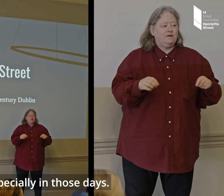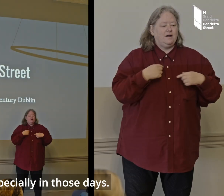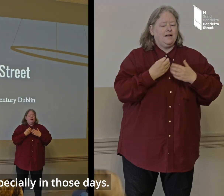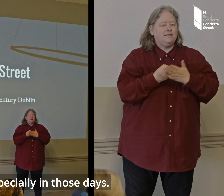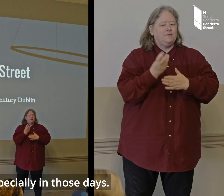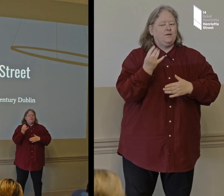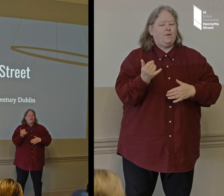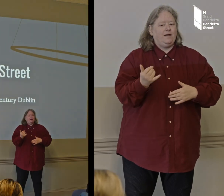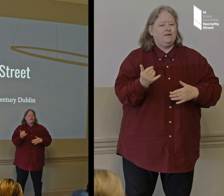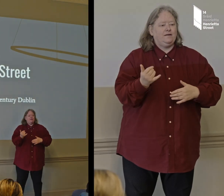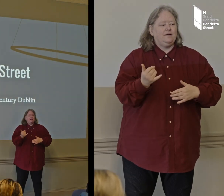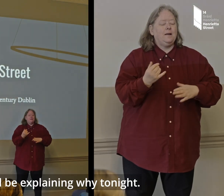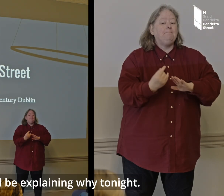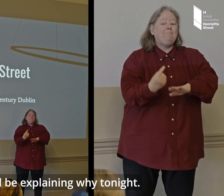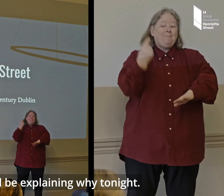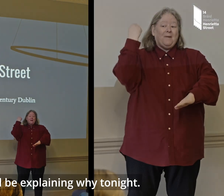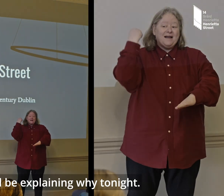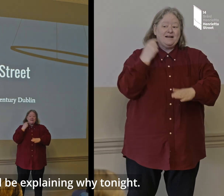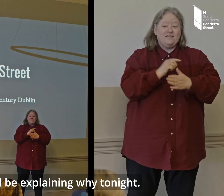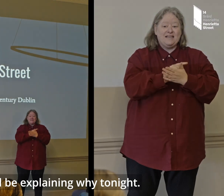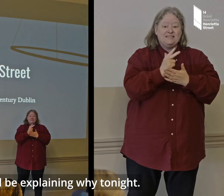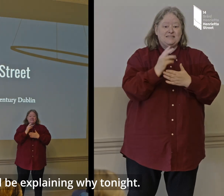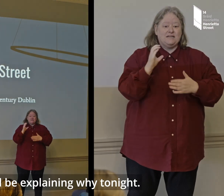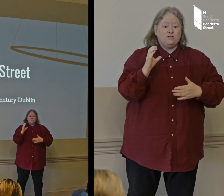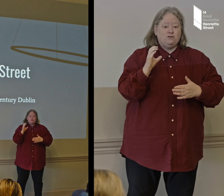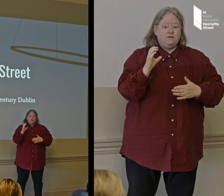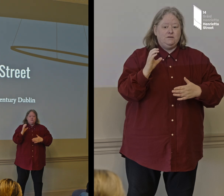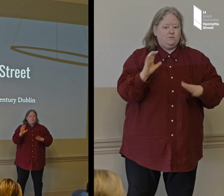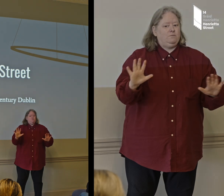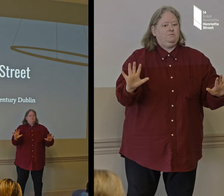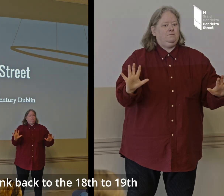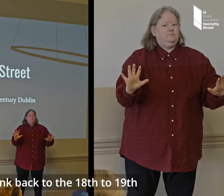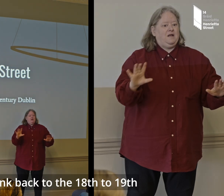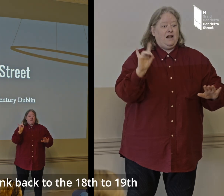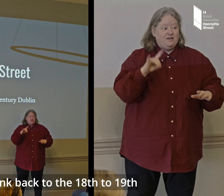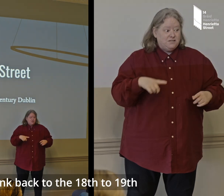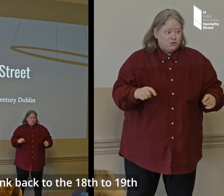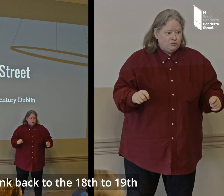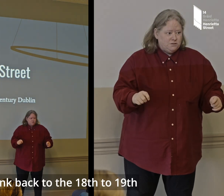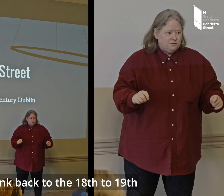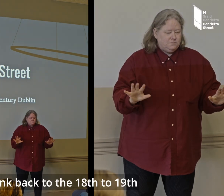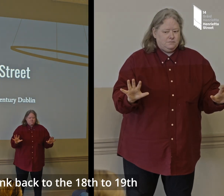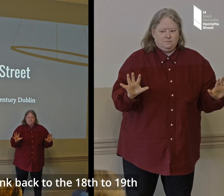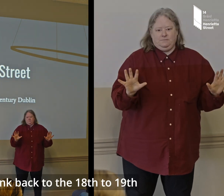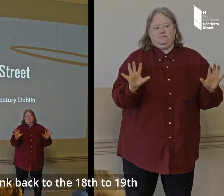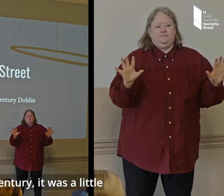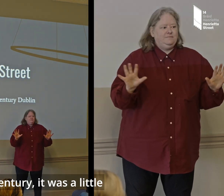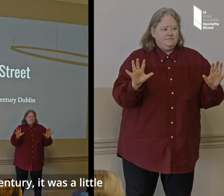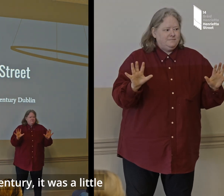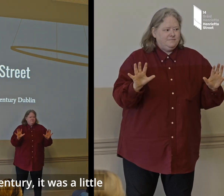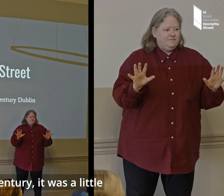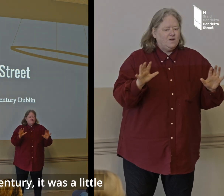town, especially in those days. And I will be explaining why tonight. If we think back to the 18th to 19th